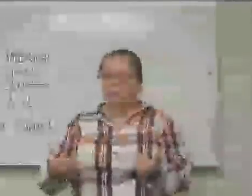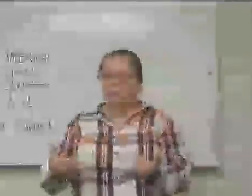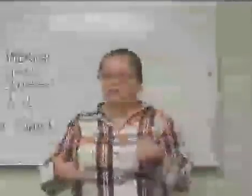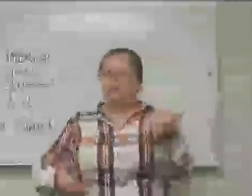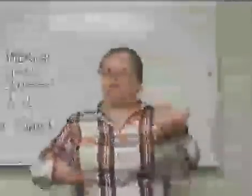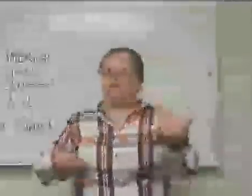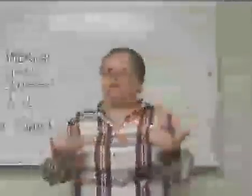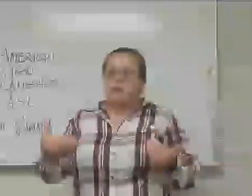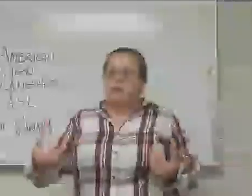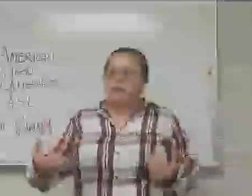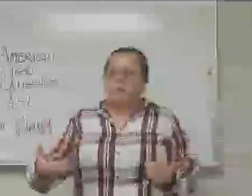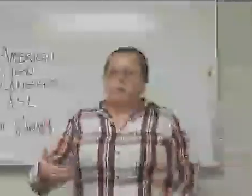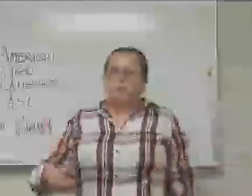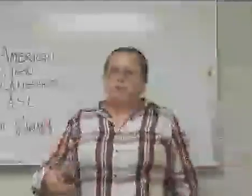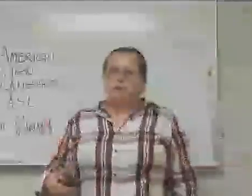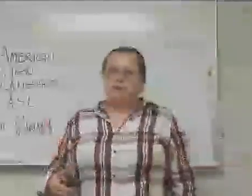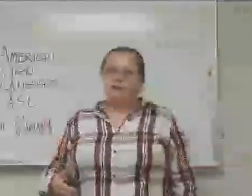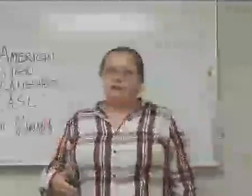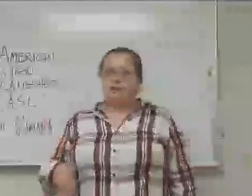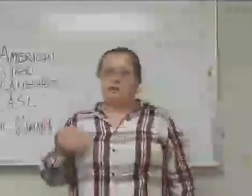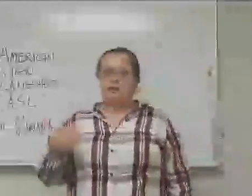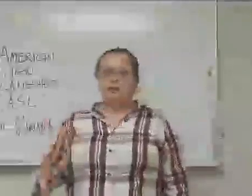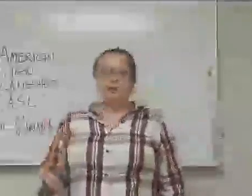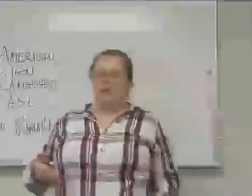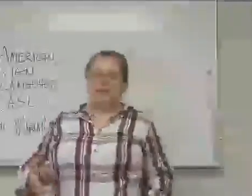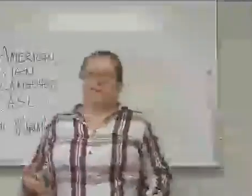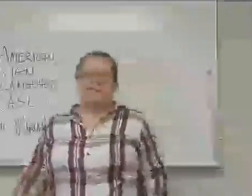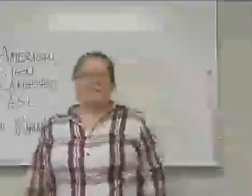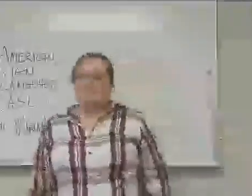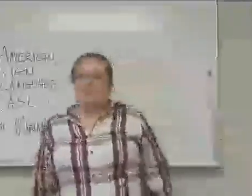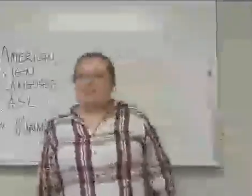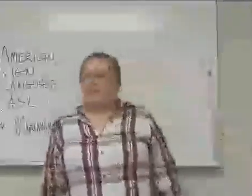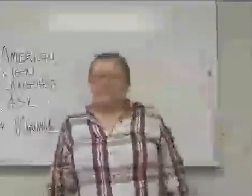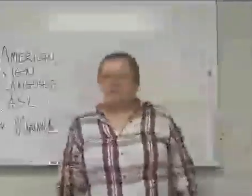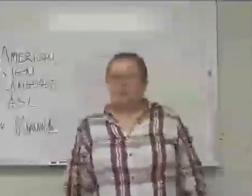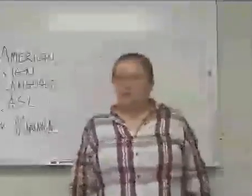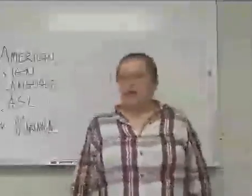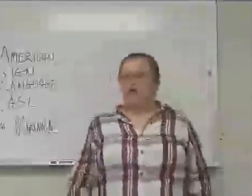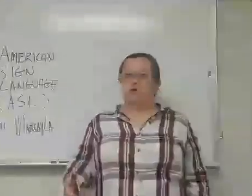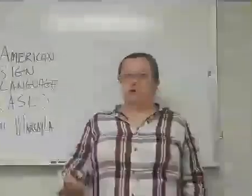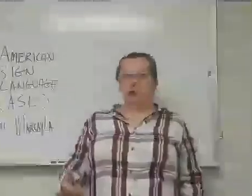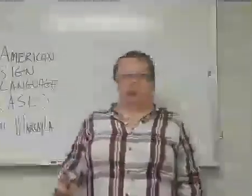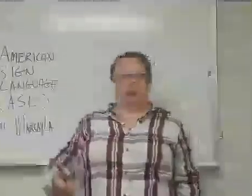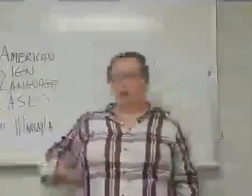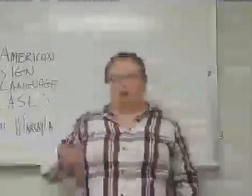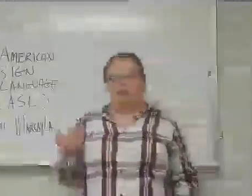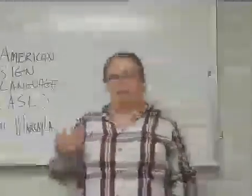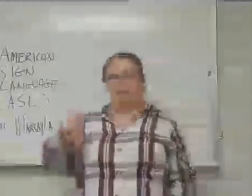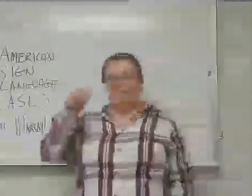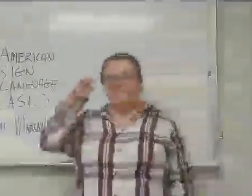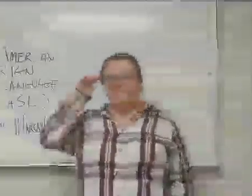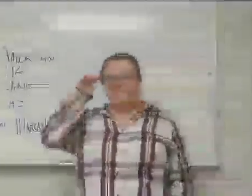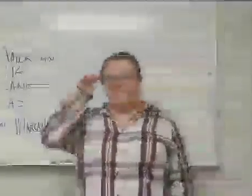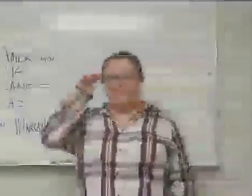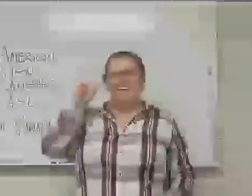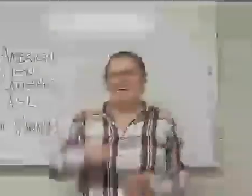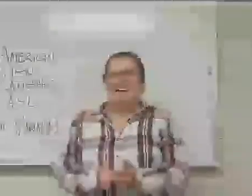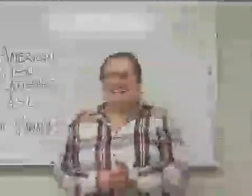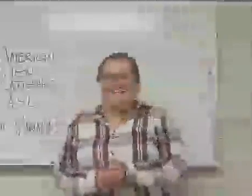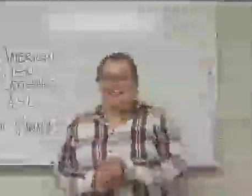me. Right. Okay. So that's the one. Then that's the one that I'm learning ASL would be. So you would. Everybody at home, pay attention because this is the one you're gonna